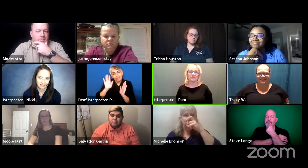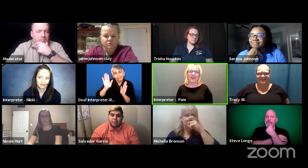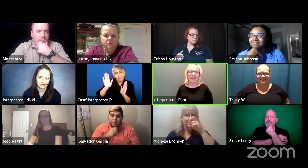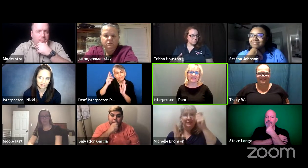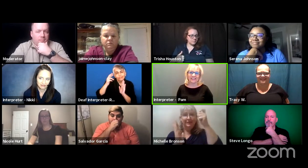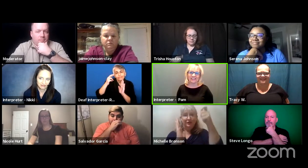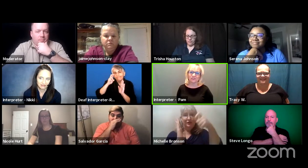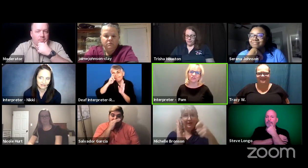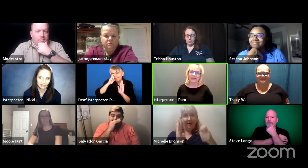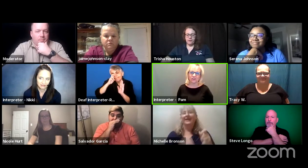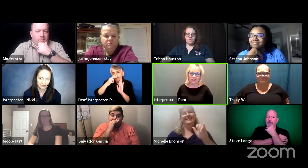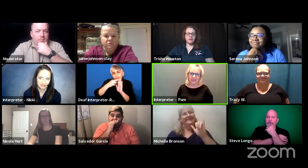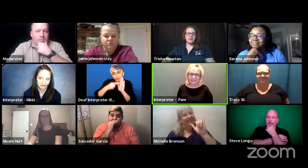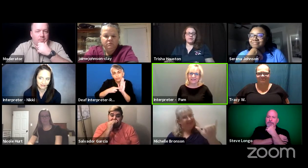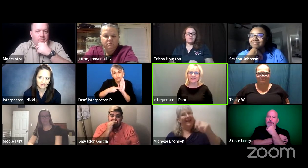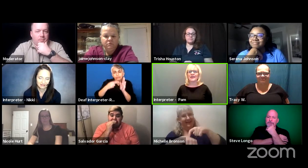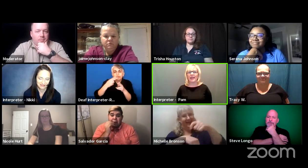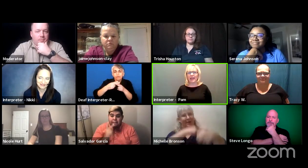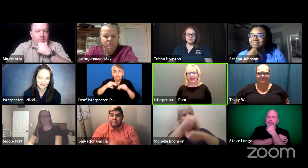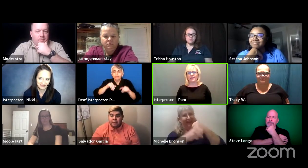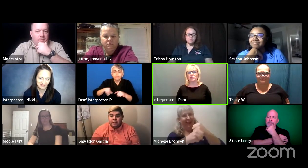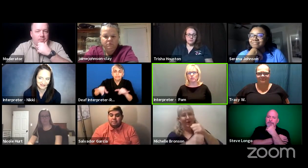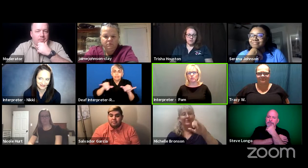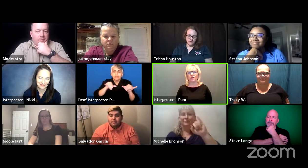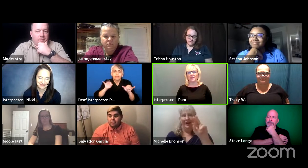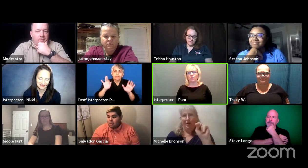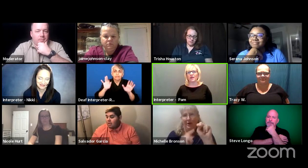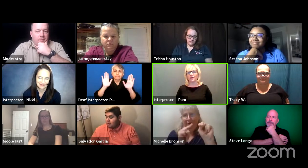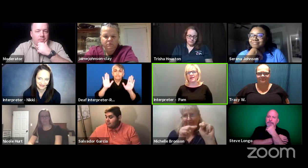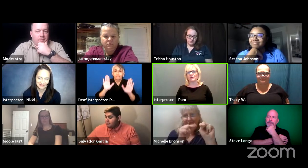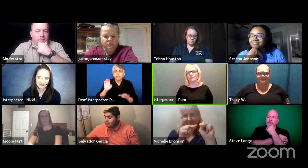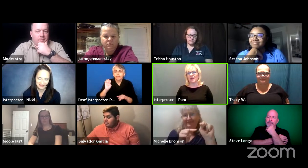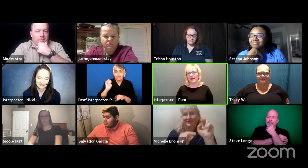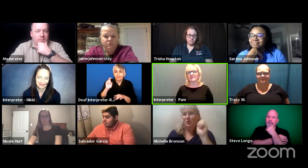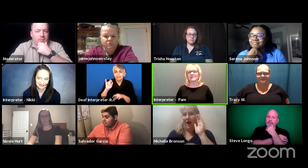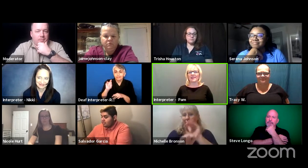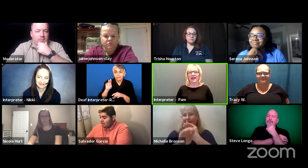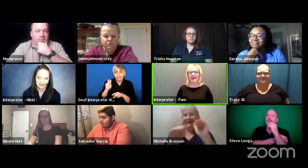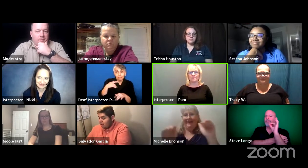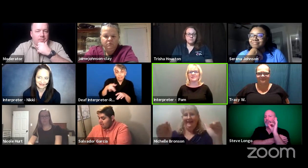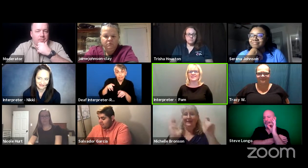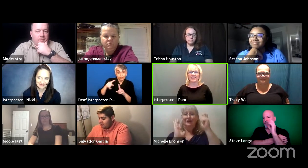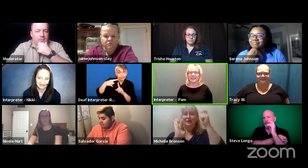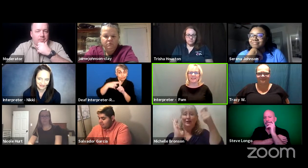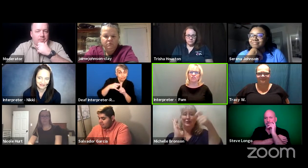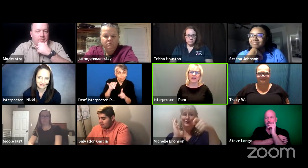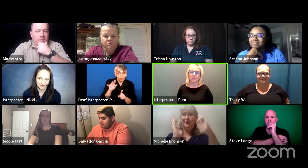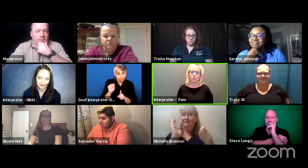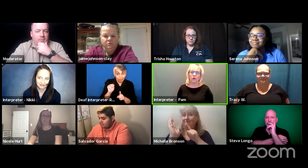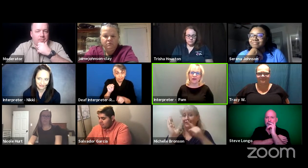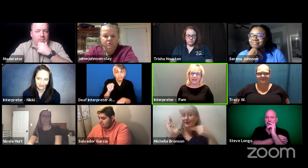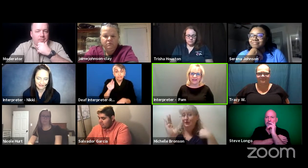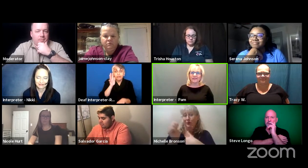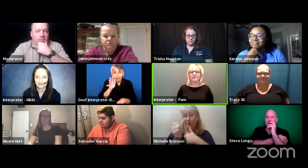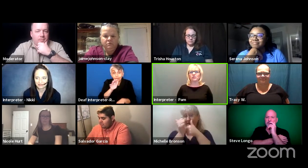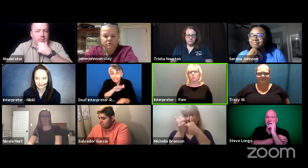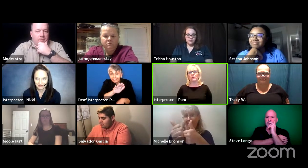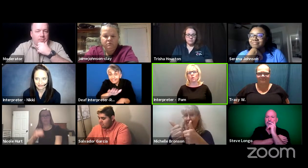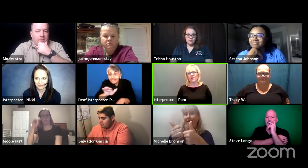of excellence check sheet and ensure that we are in compliance. And that happens in January. So we will be